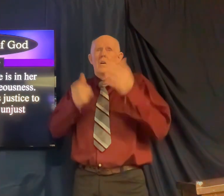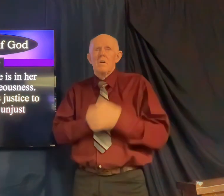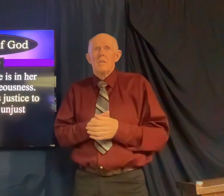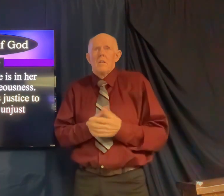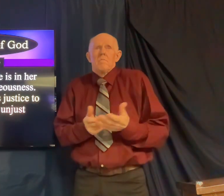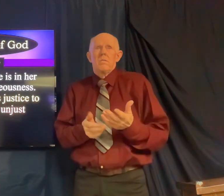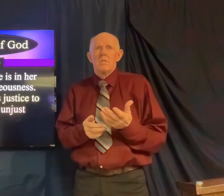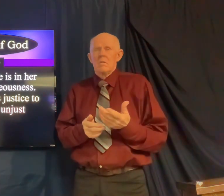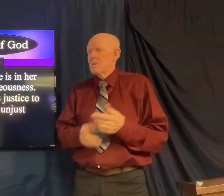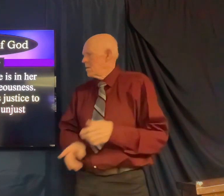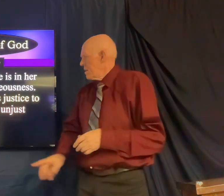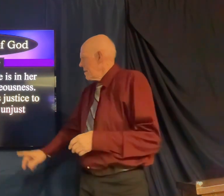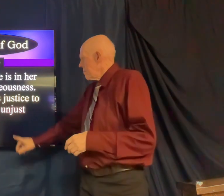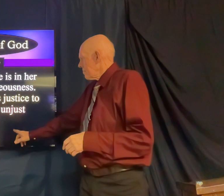know no shame.